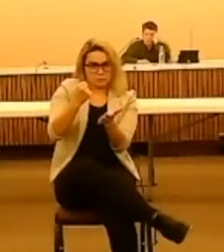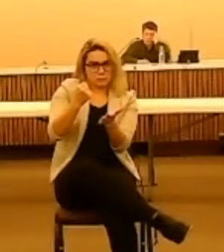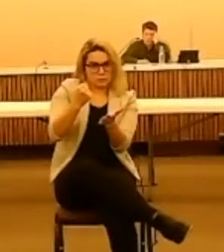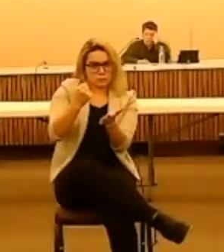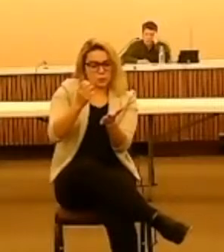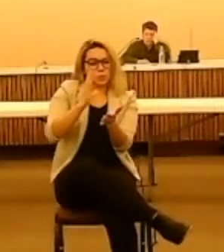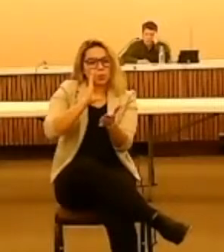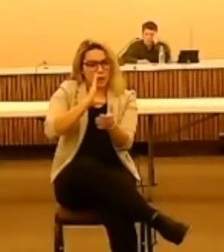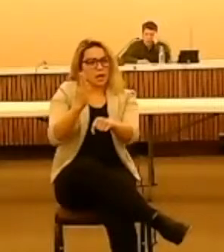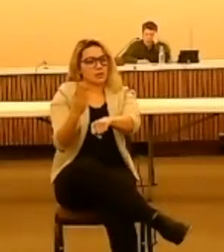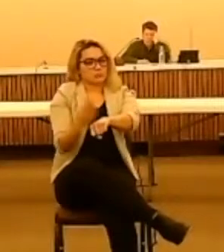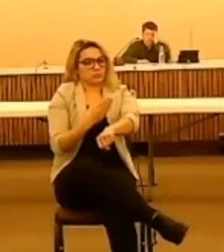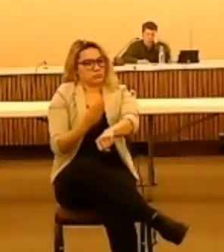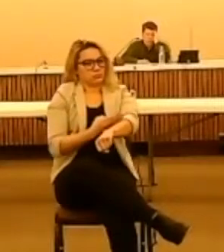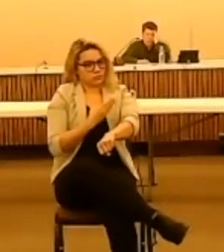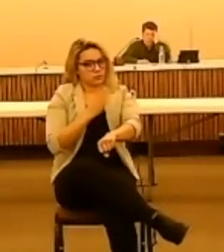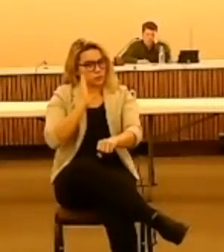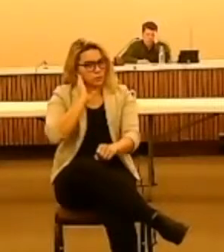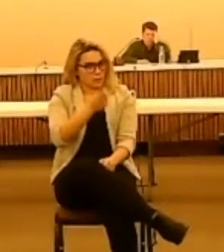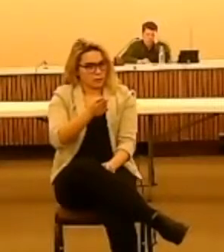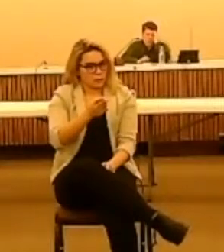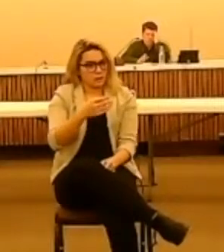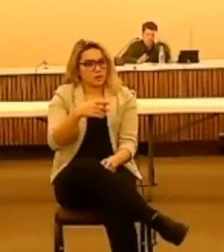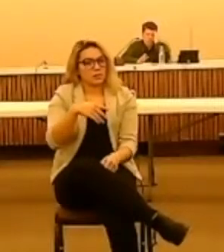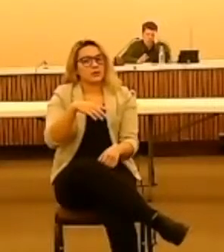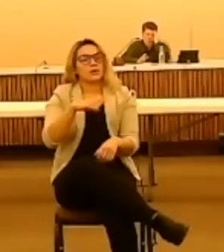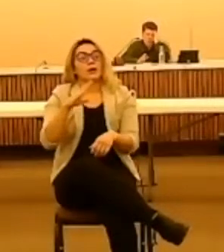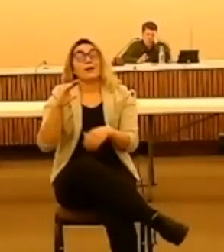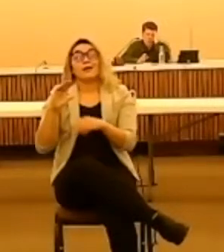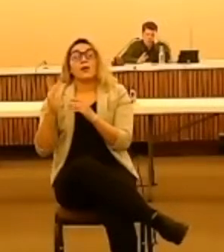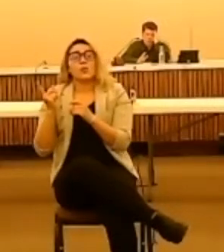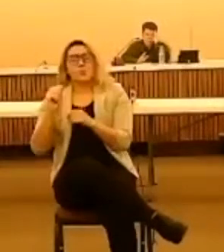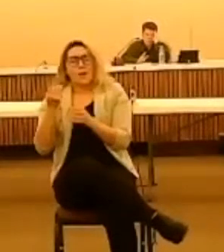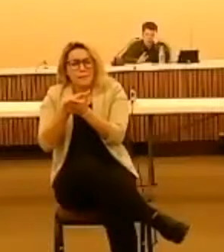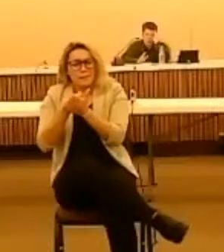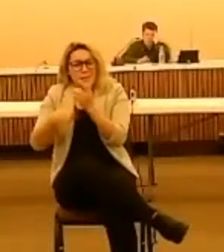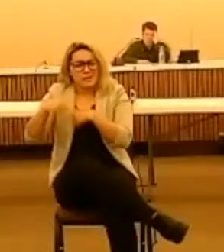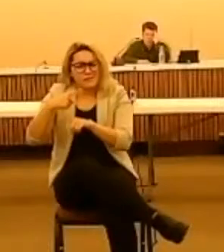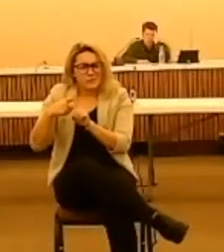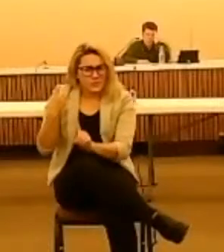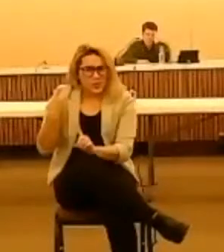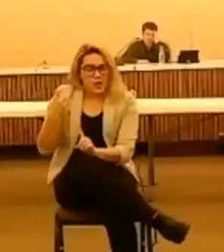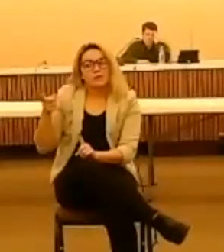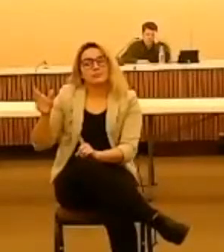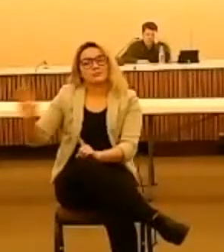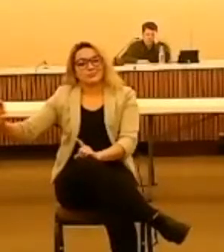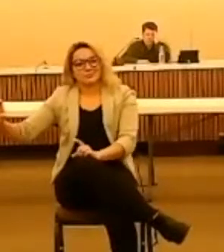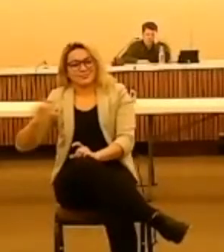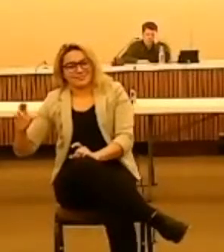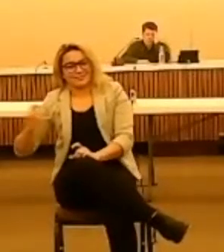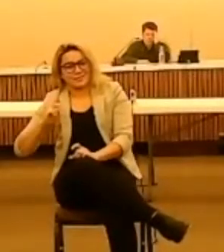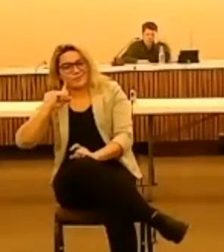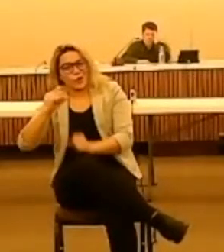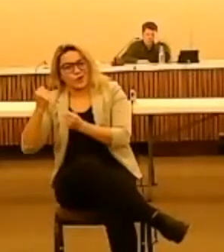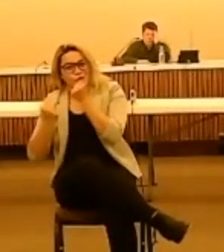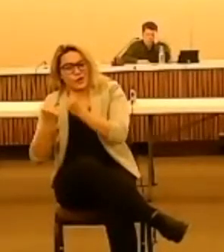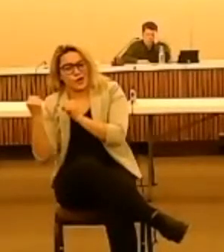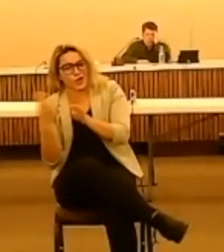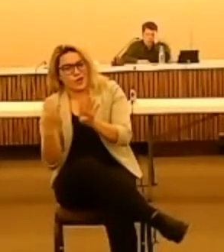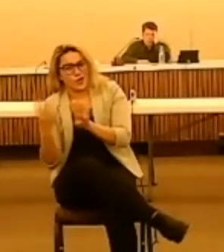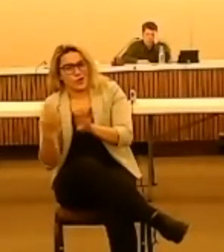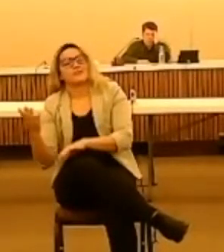be improved, partially using the funds from the mitigation fees. So